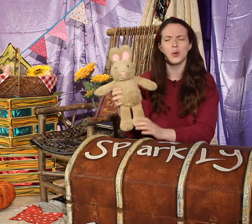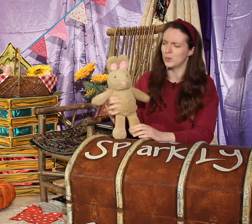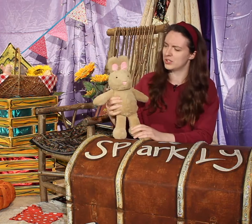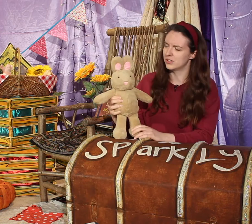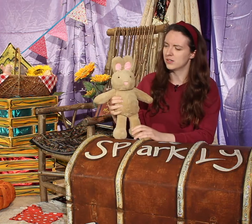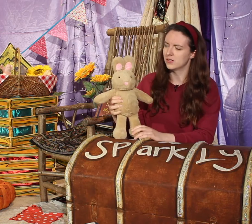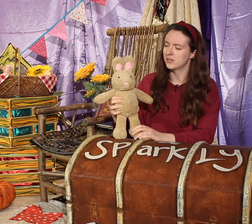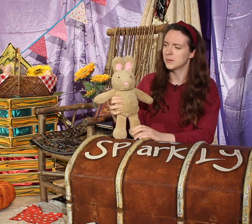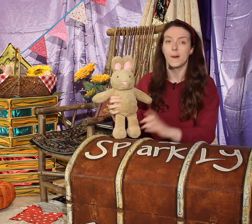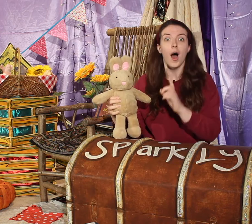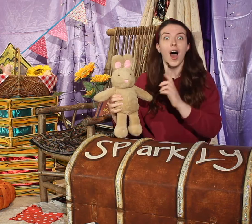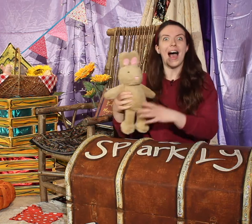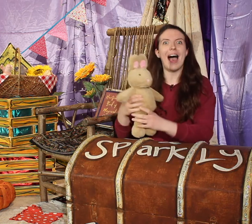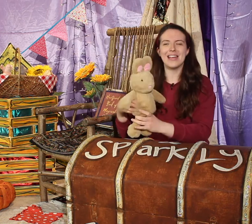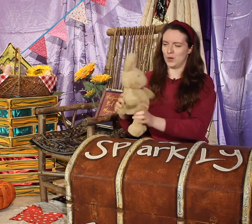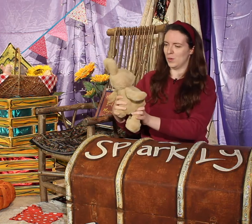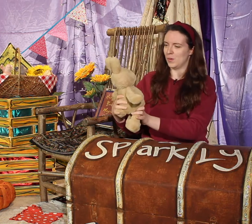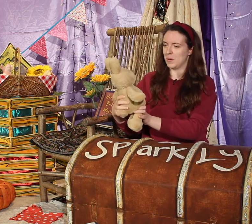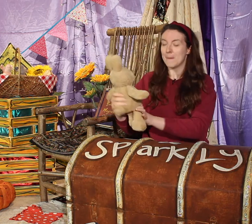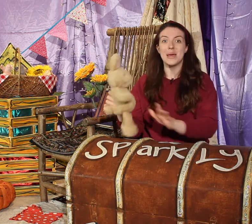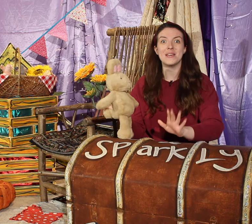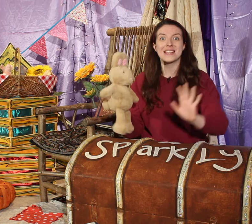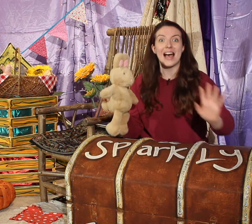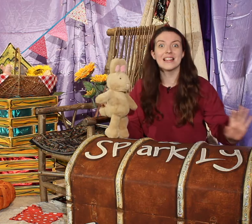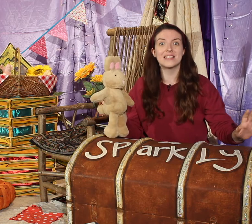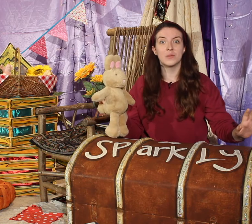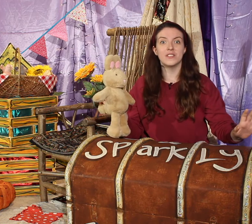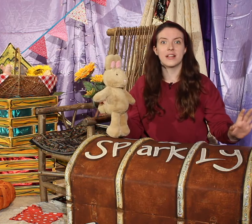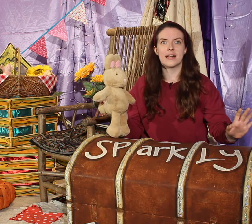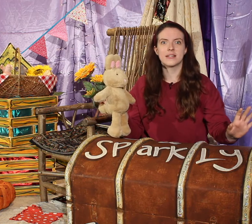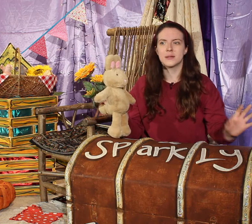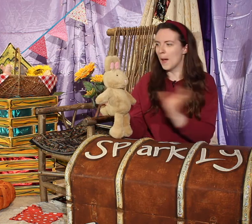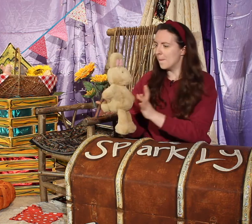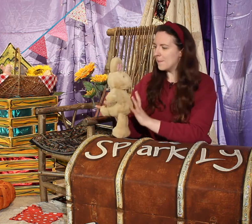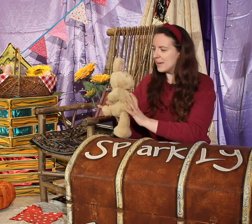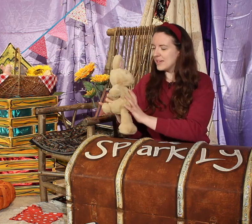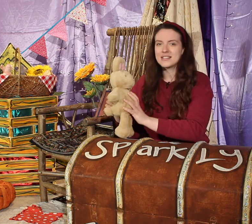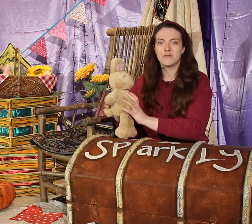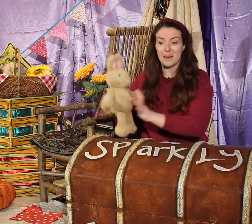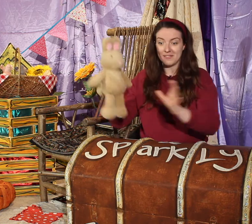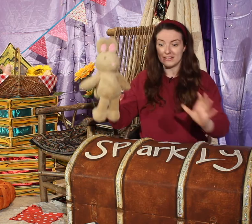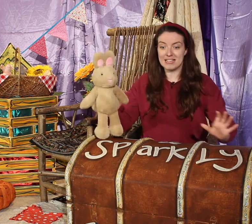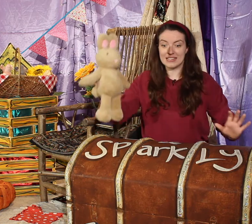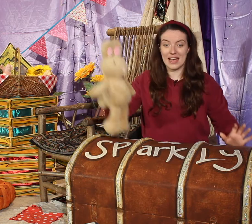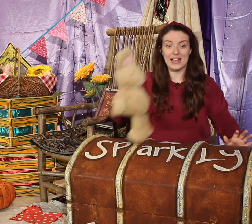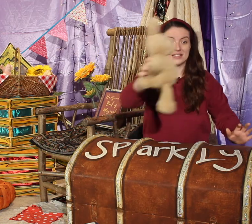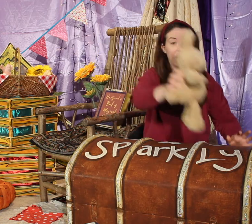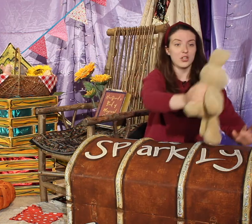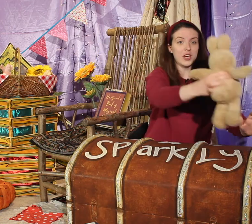coat. I know. Maybe it's Alice in Wonderland. Maybe it's the rabbit that leads Alice down